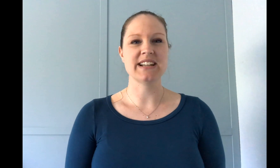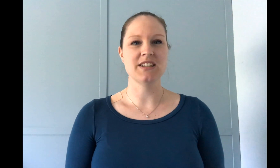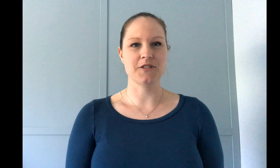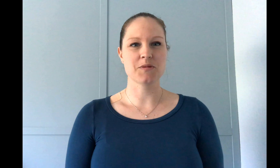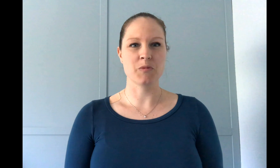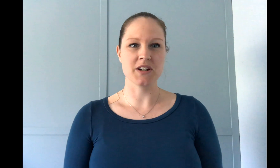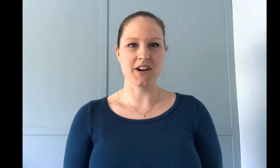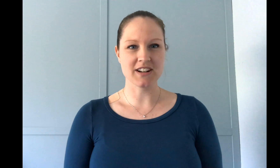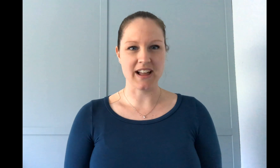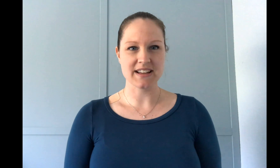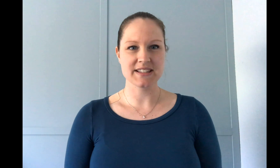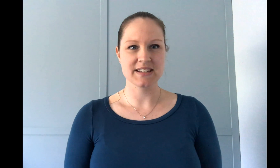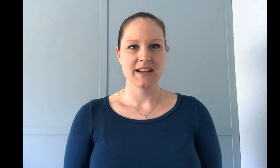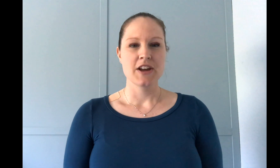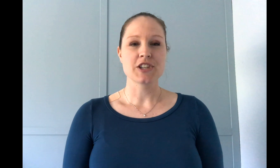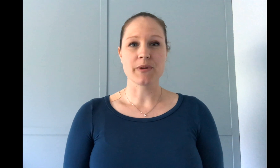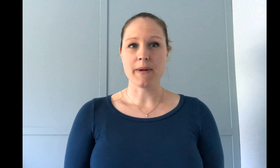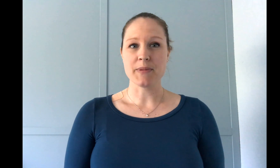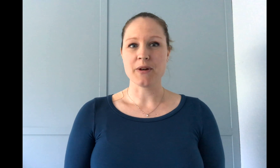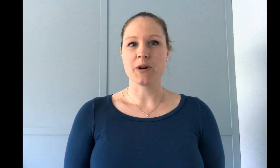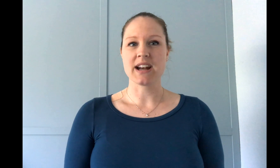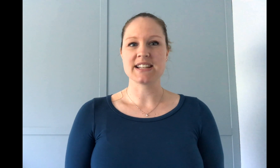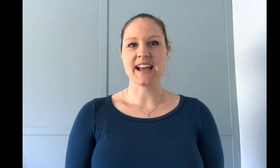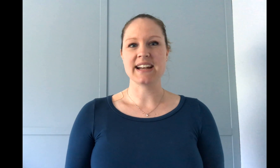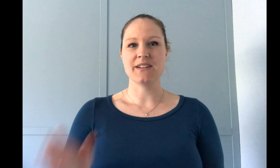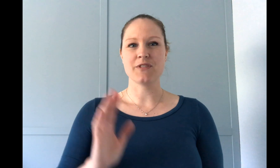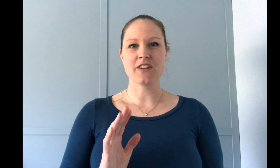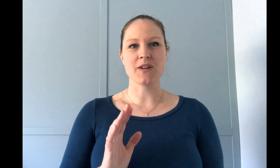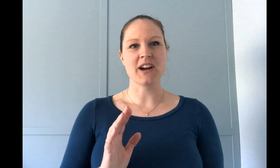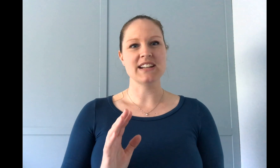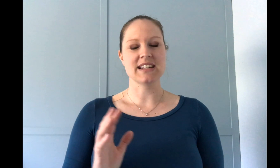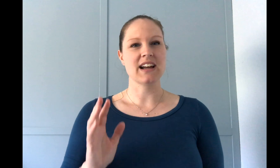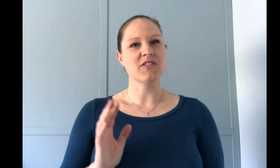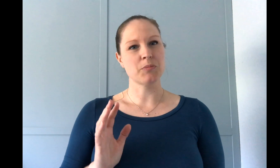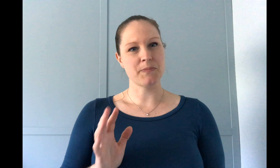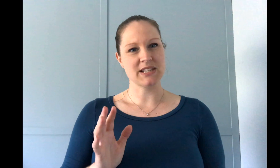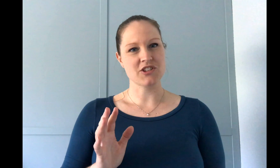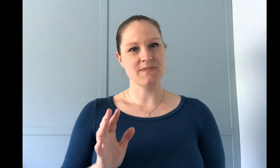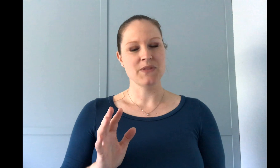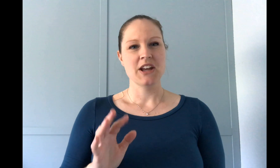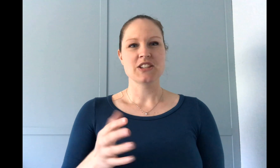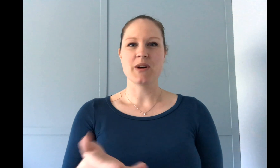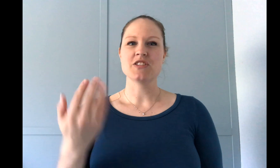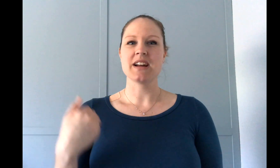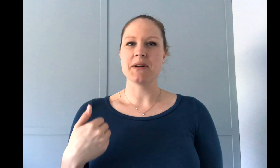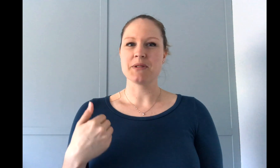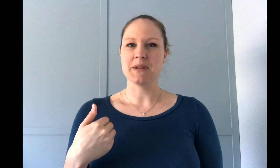to use when we're in art class. So remember, we're going to sign in front of our bodies in a comfortable position. So why don't you come on with me and